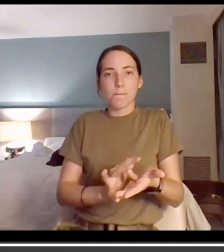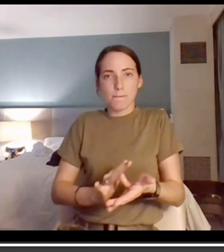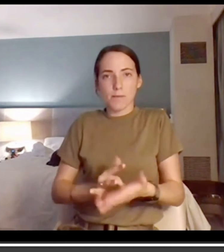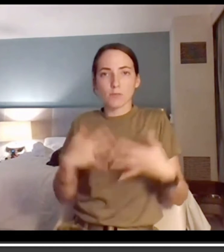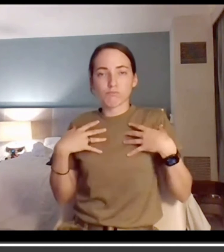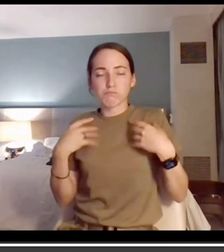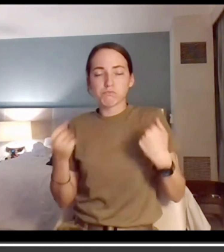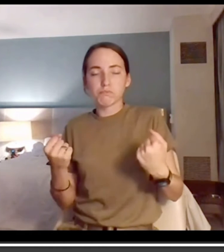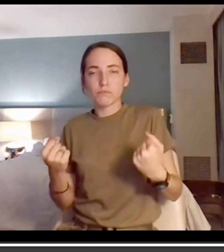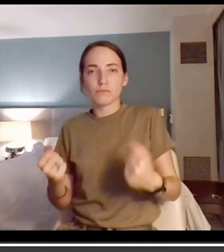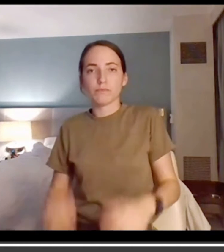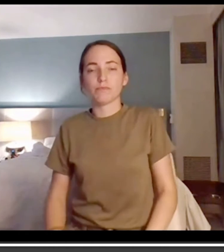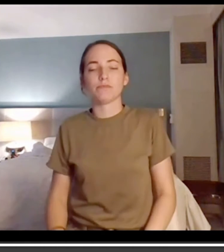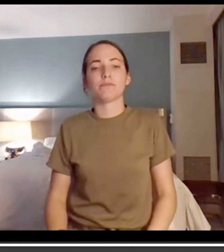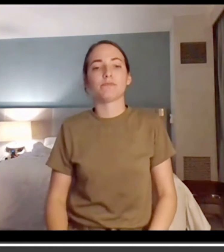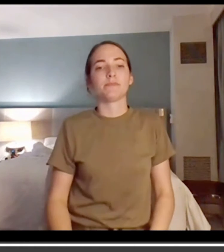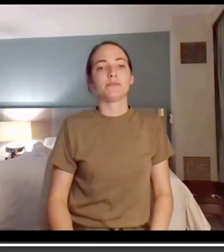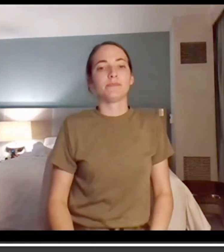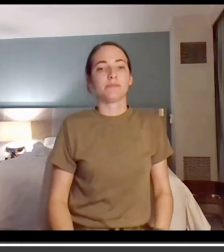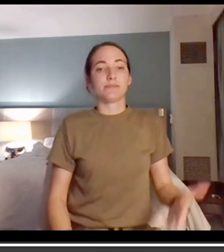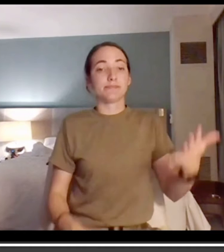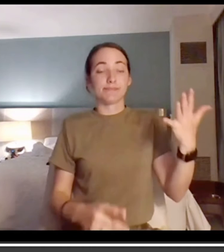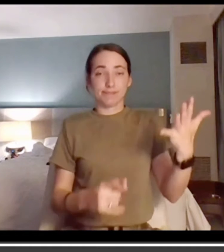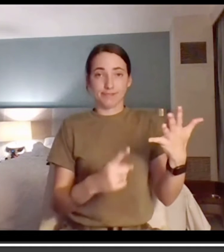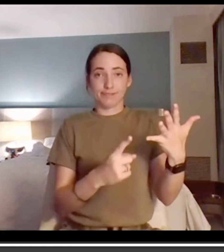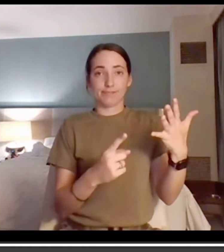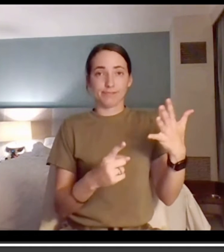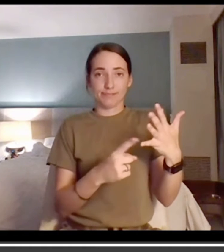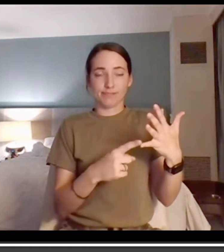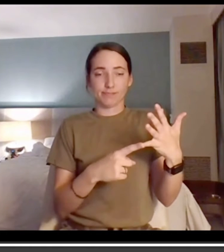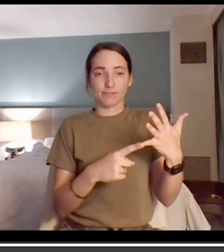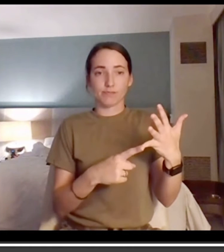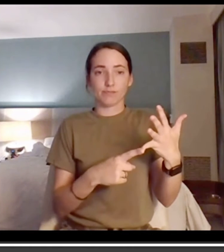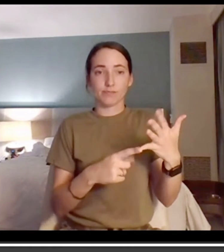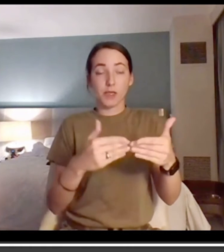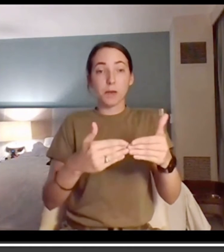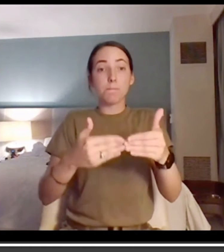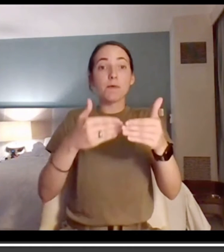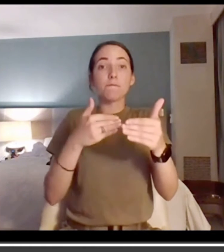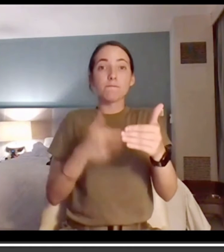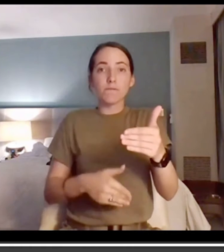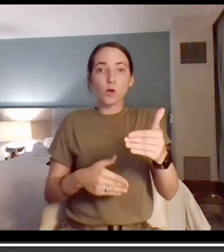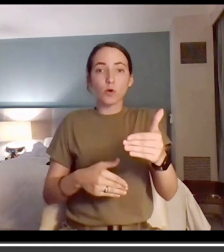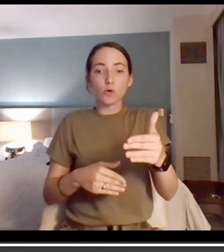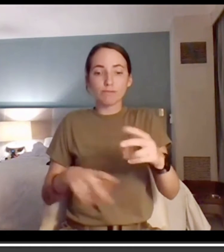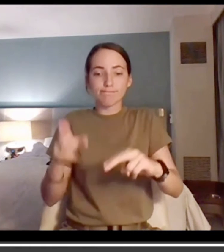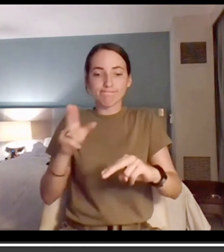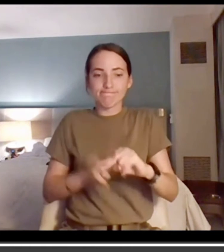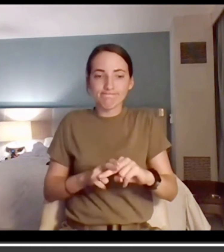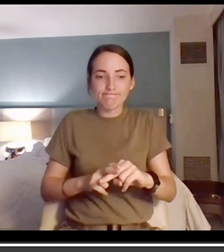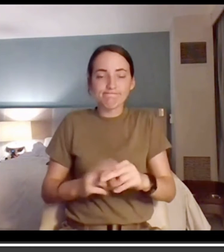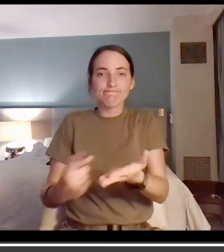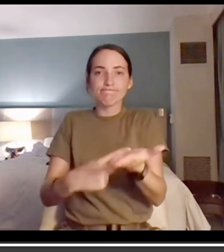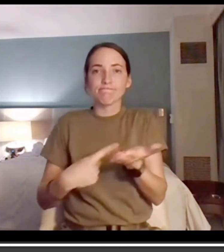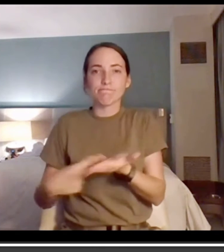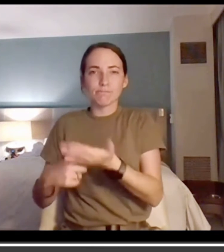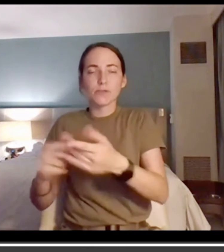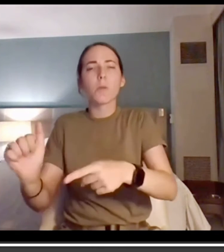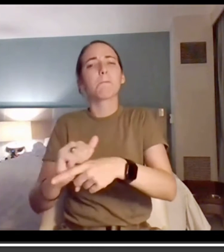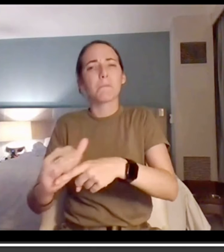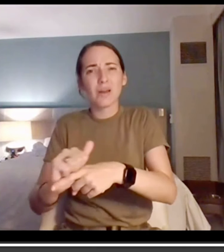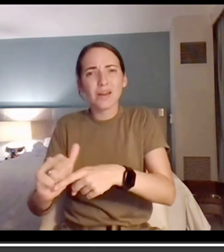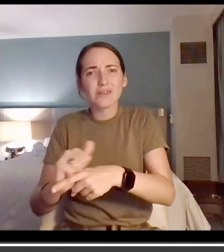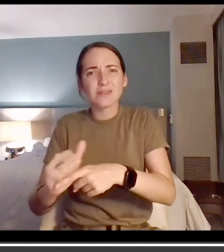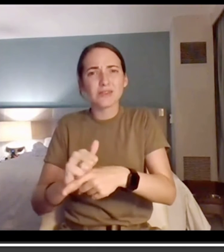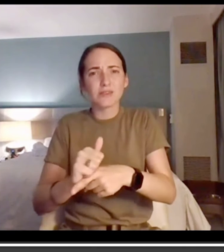Social Security wants to hear. Number 5 is, before your hearing, practice. One of the things that I do with my clients